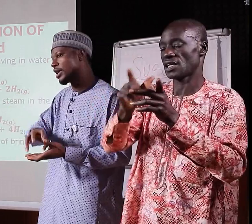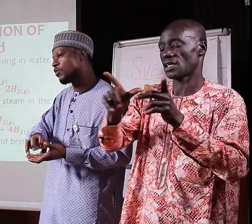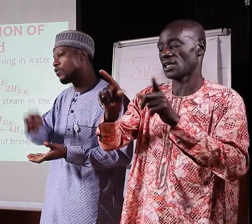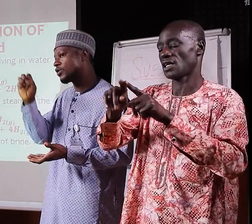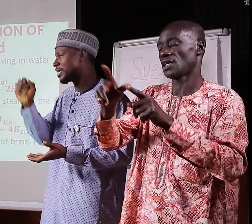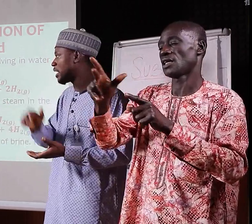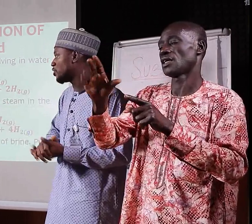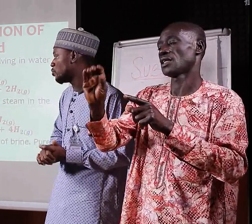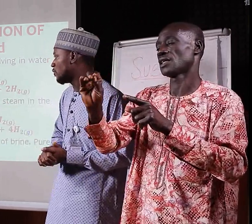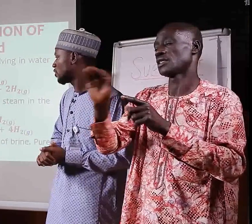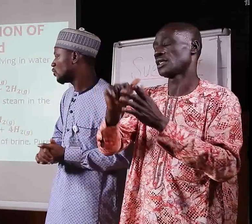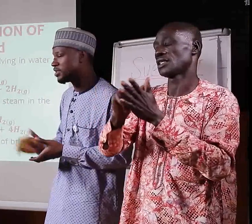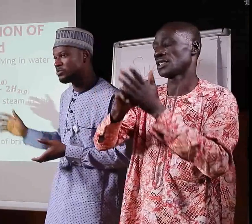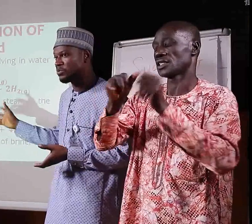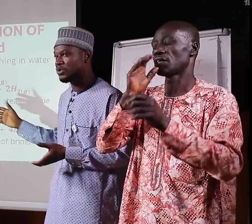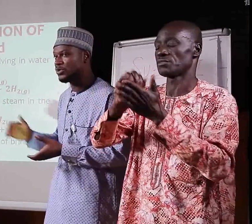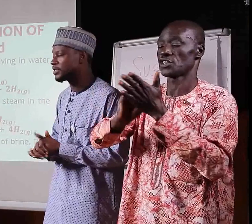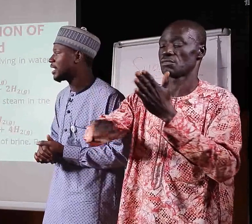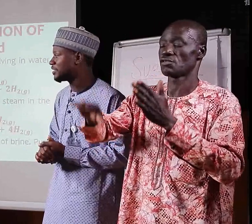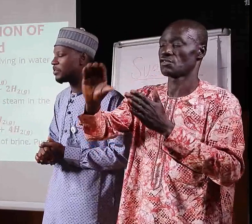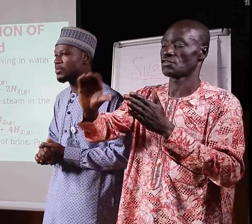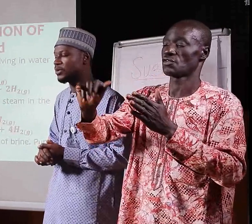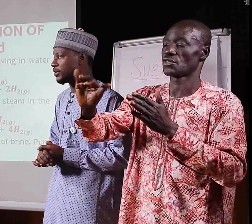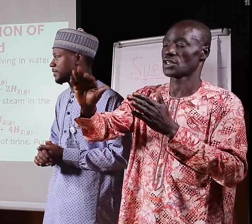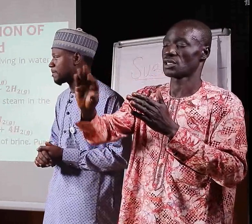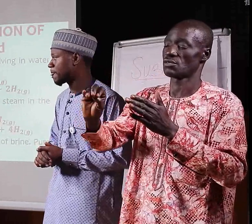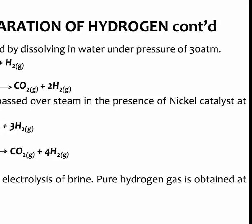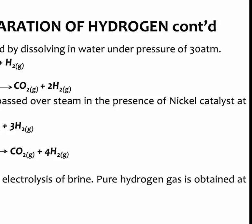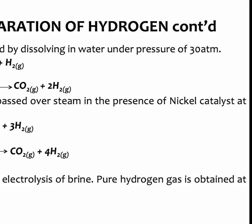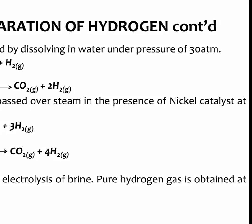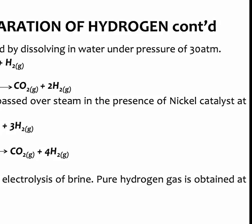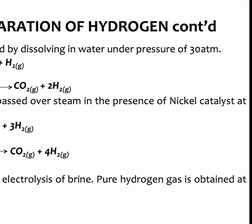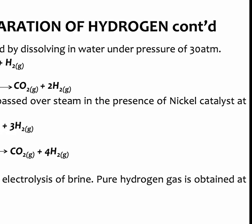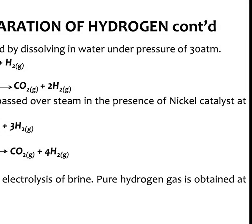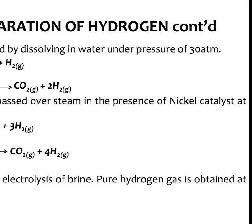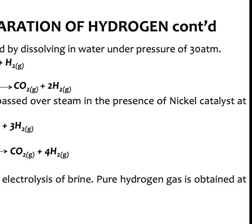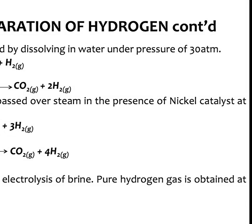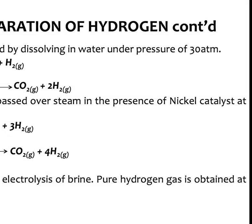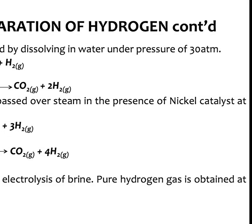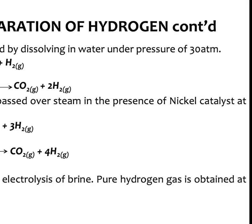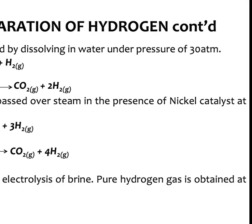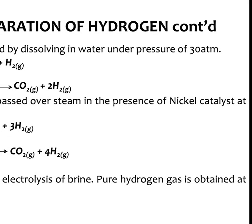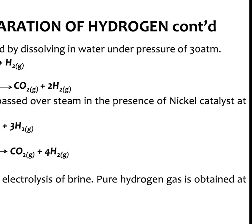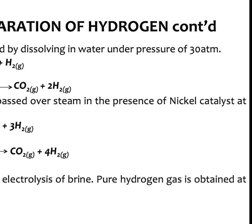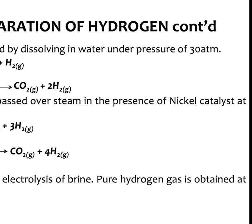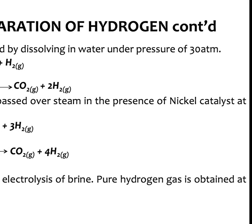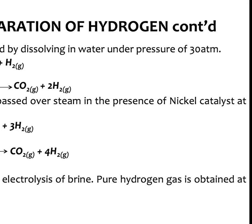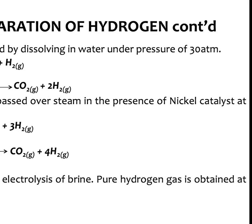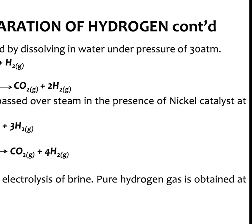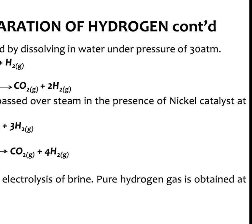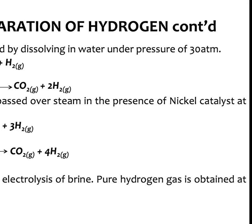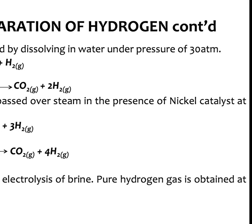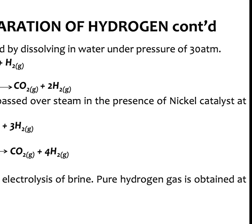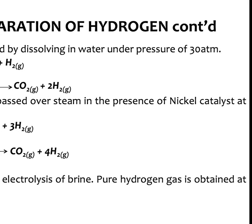So the carbon 4 oxide can be removed, which is being produced as a byproduct. The second method, which is from methane, also follows the